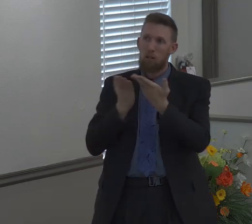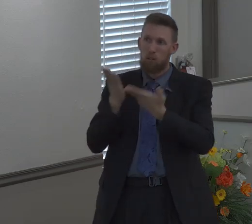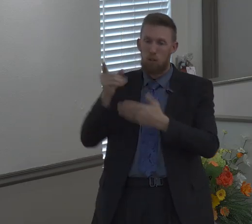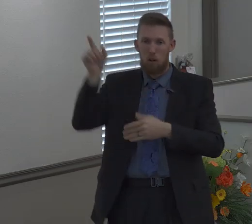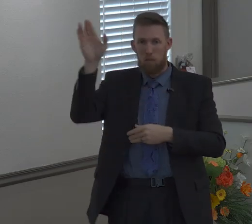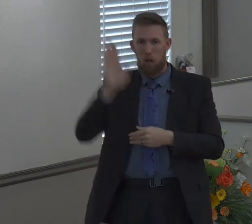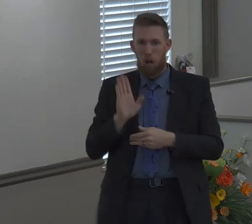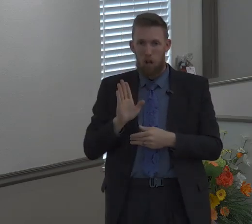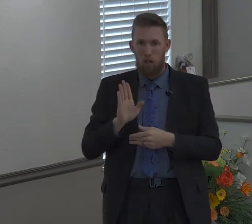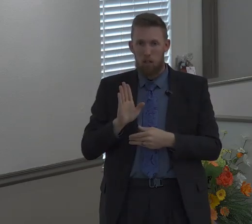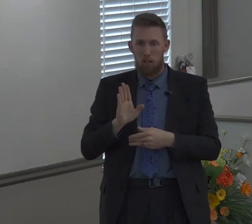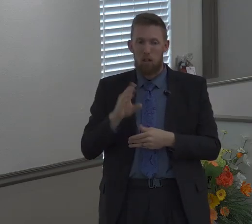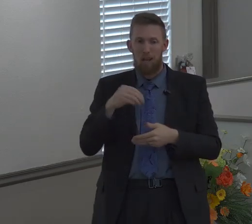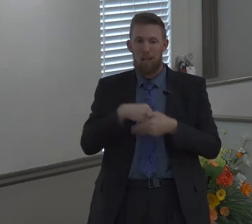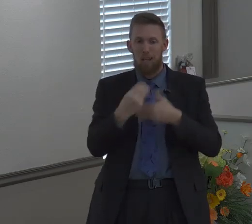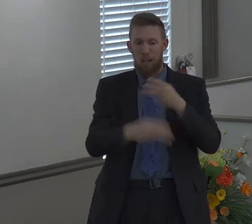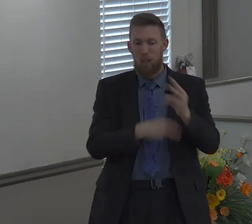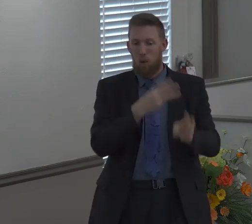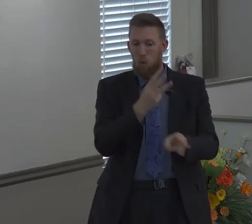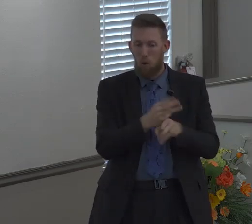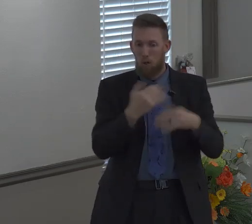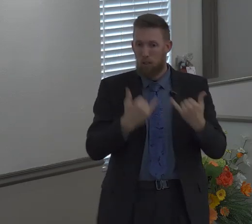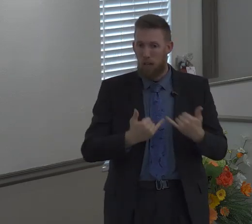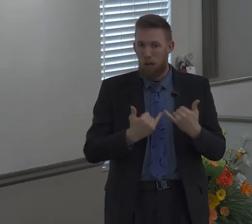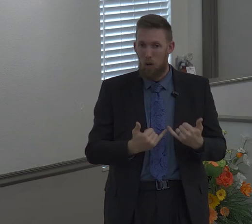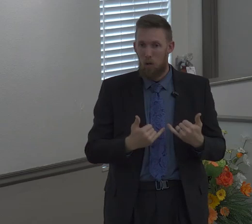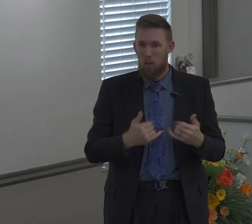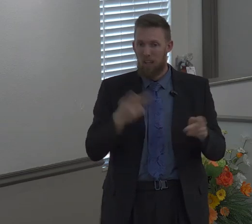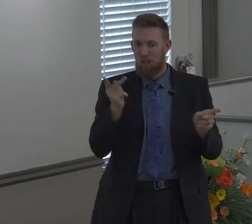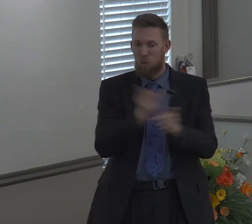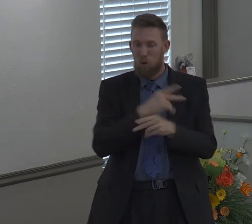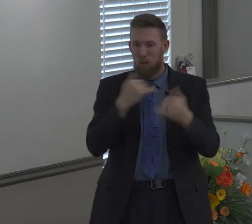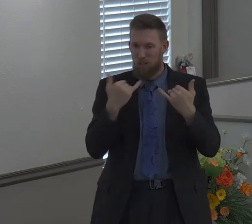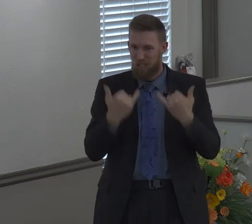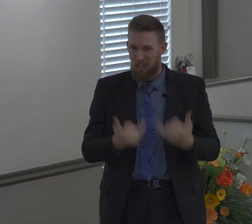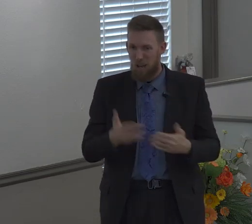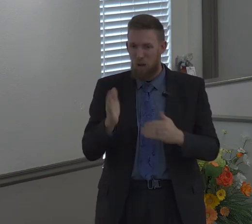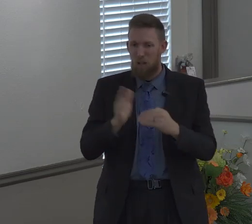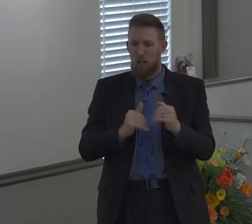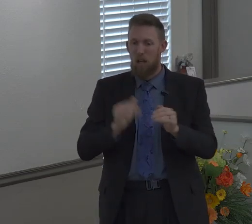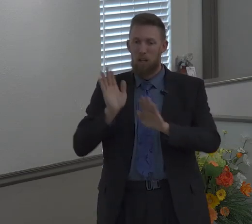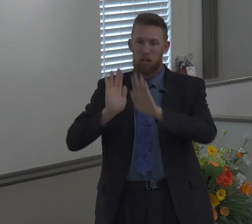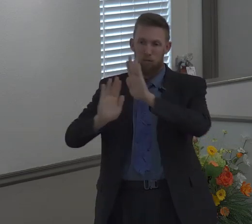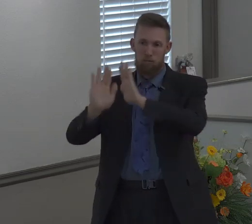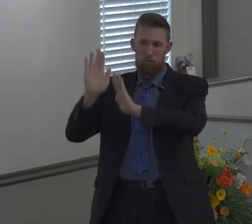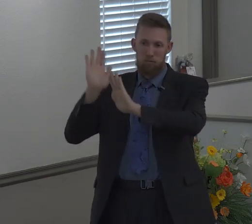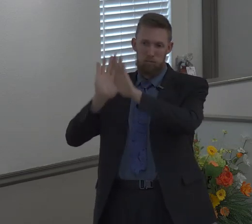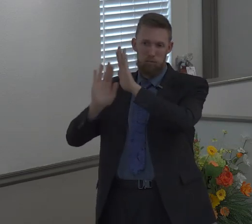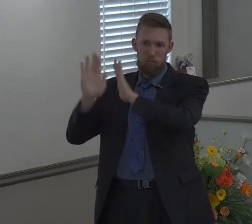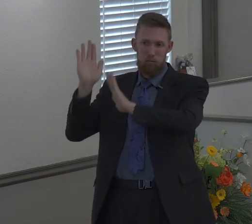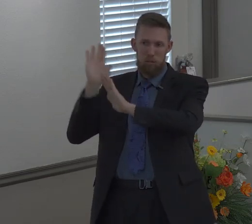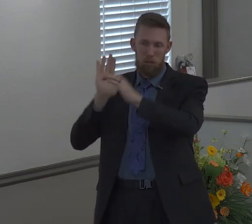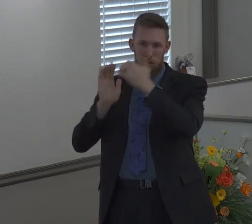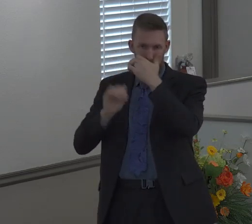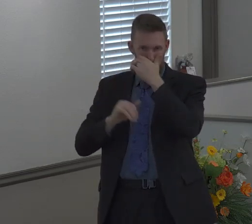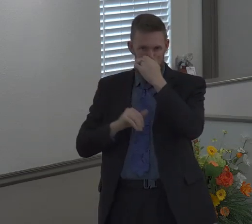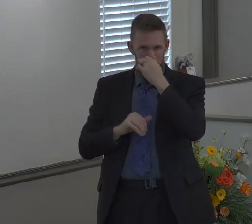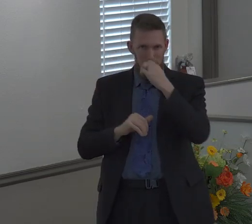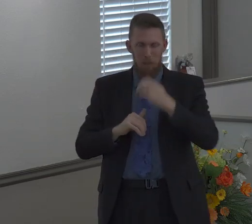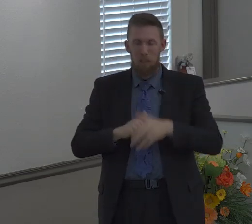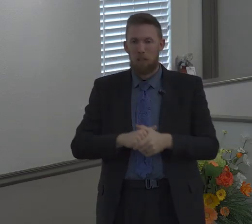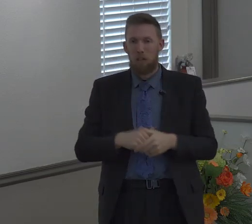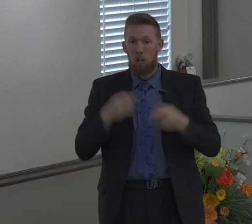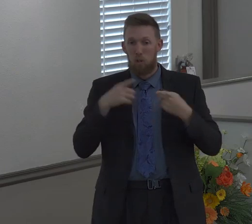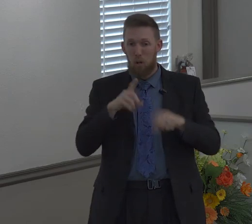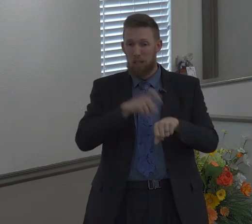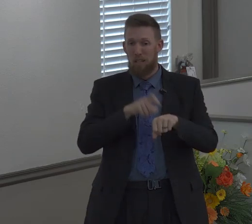I'm trying to serve in the world that's actually even probably worse today than it was when the crowd cried